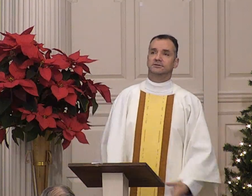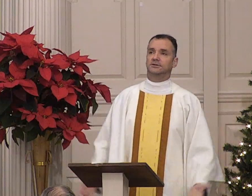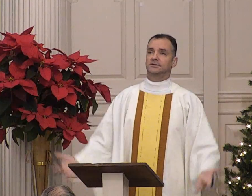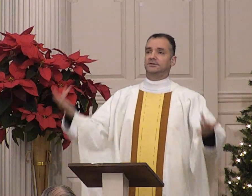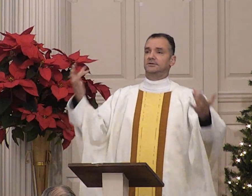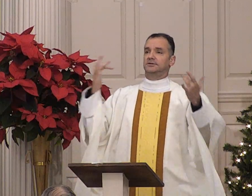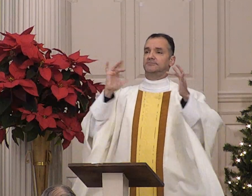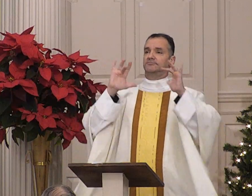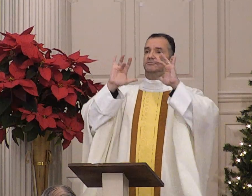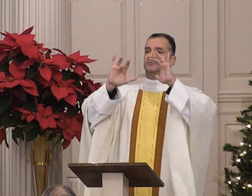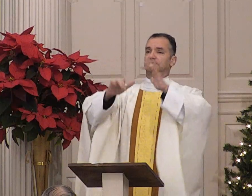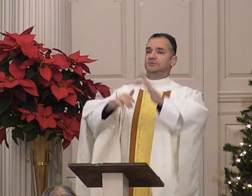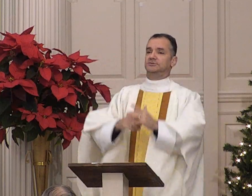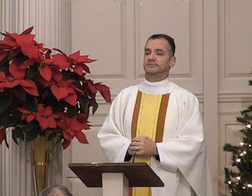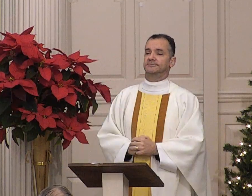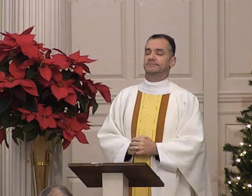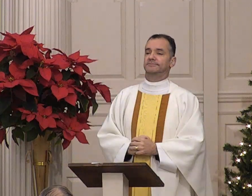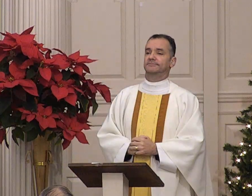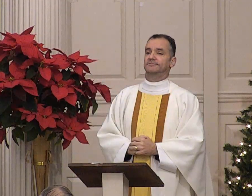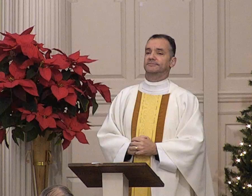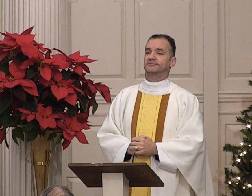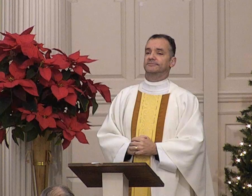Christ, have mercy.